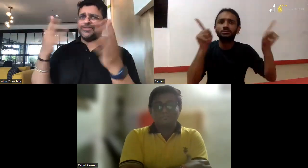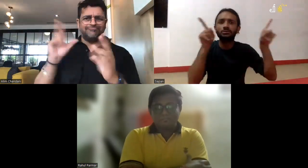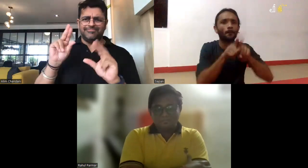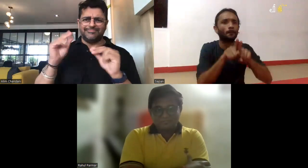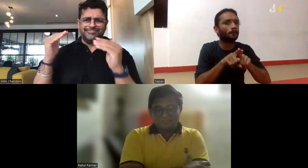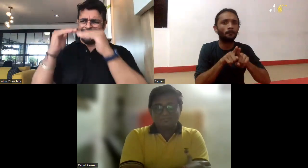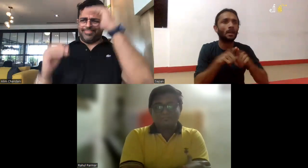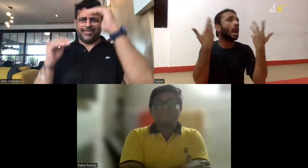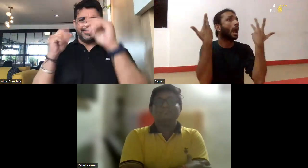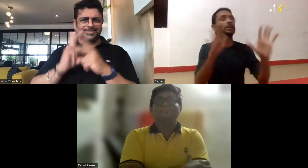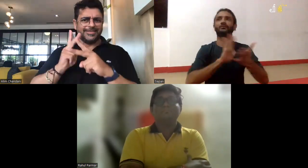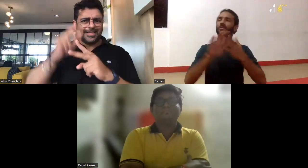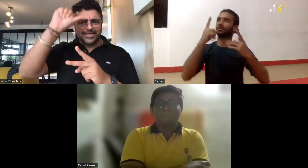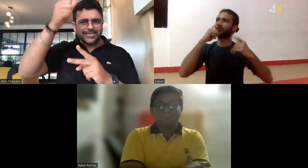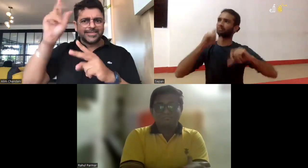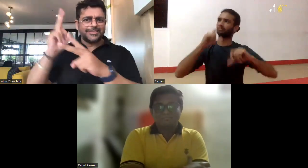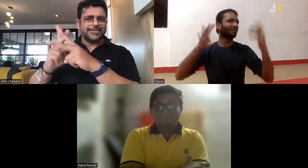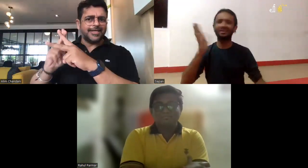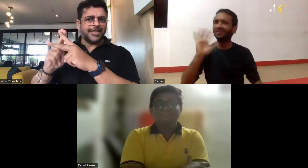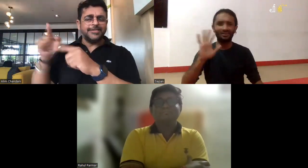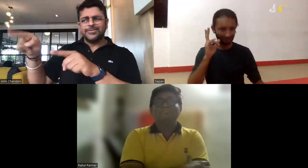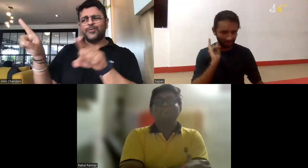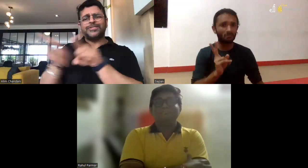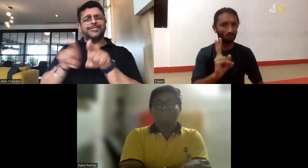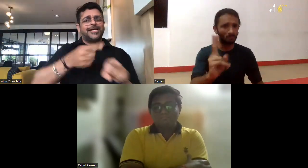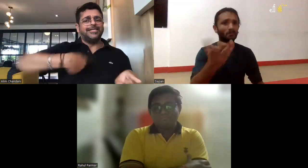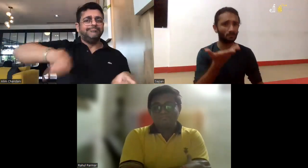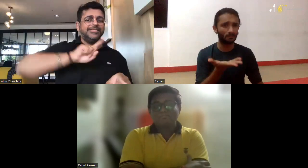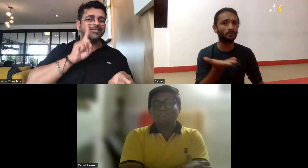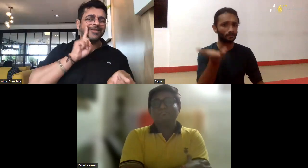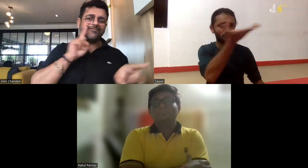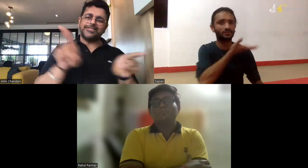too. So